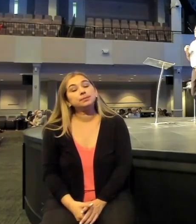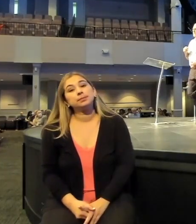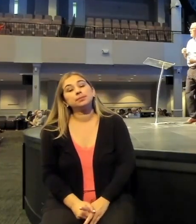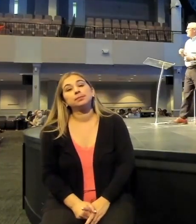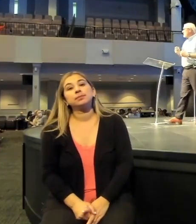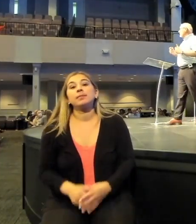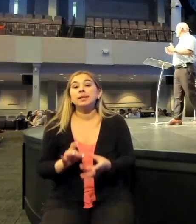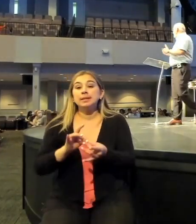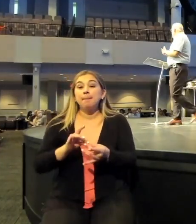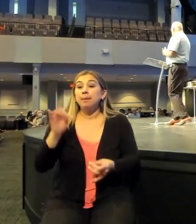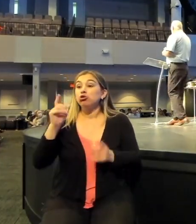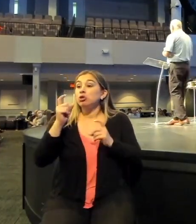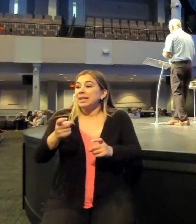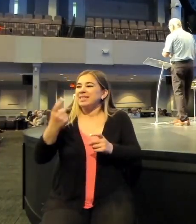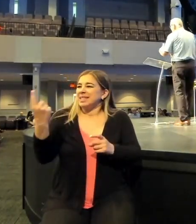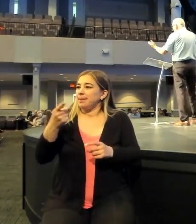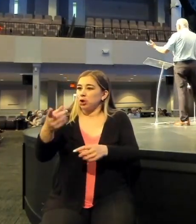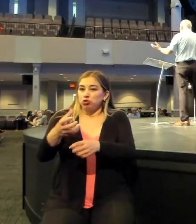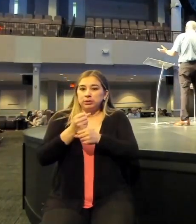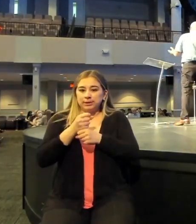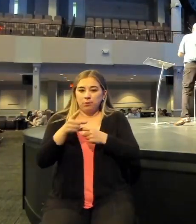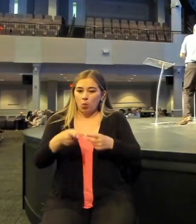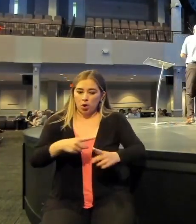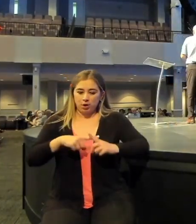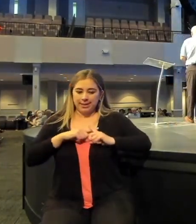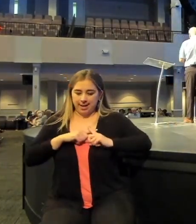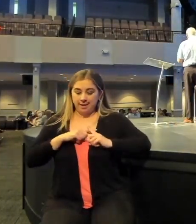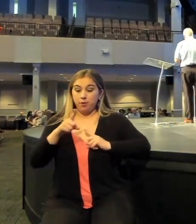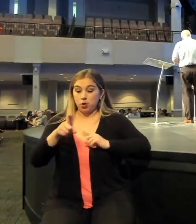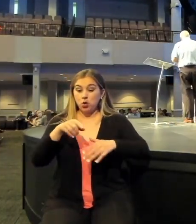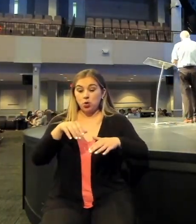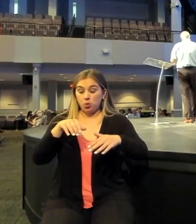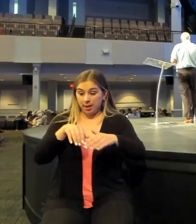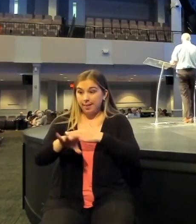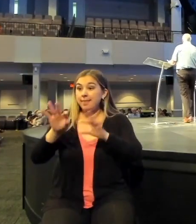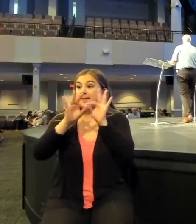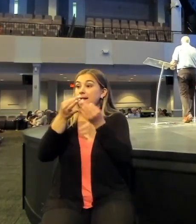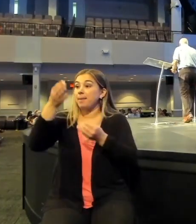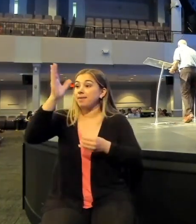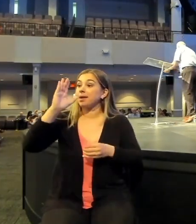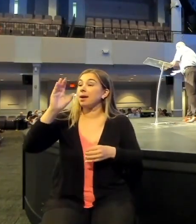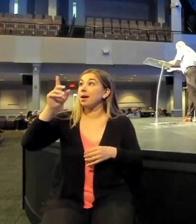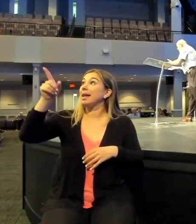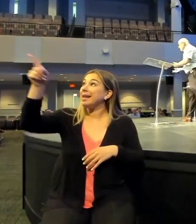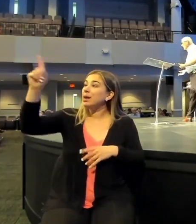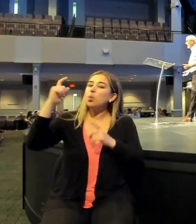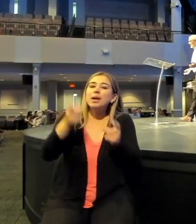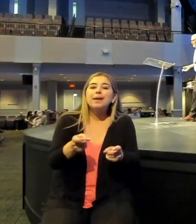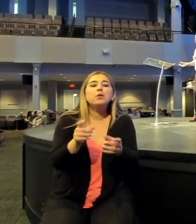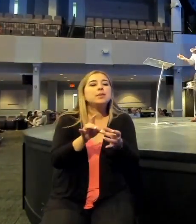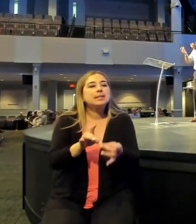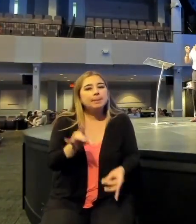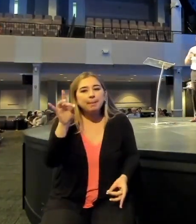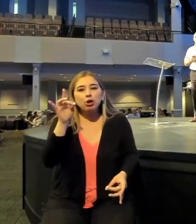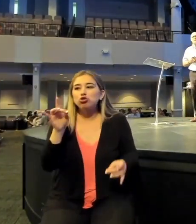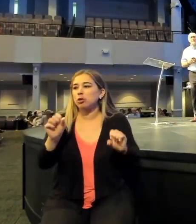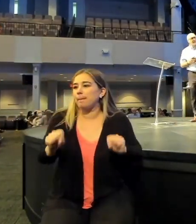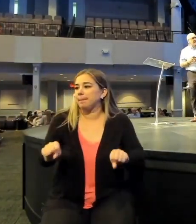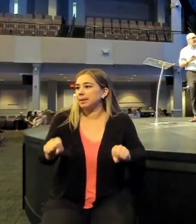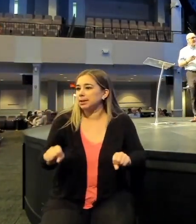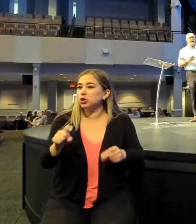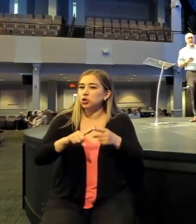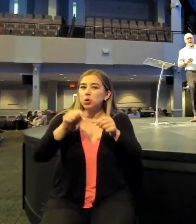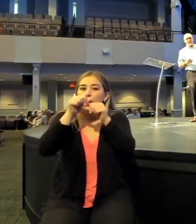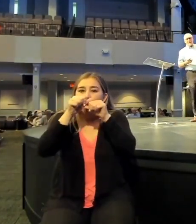A spiritual gift is something you receive when you're born again. When you come into the family of God, God gifts you with some spiritual capacities to be